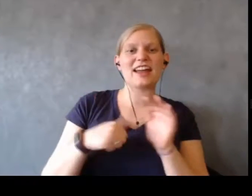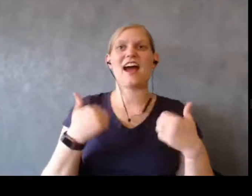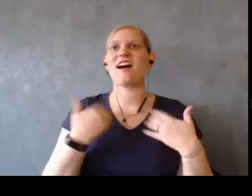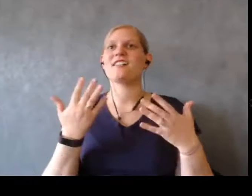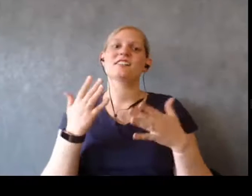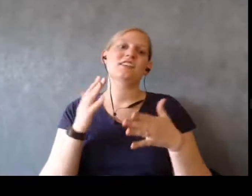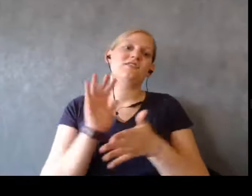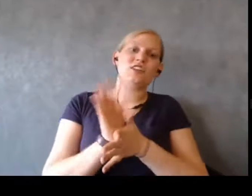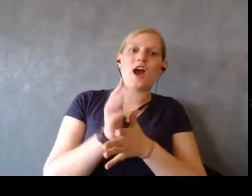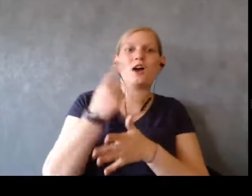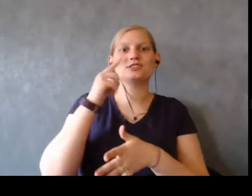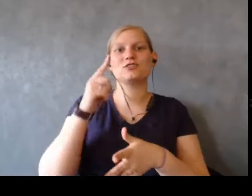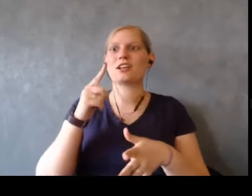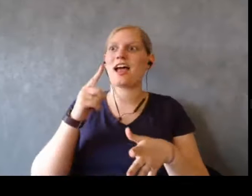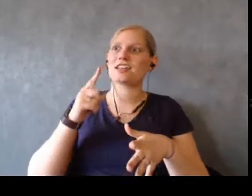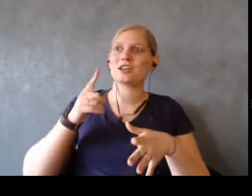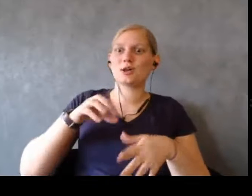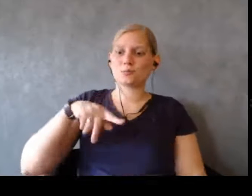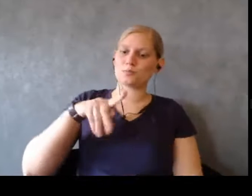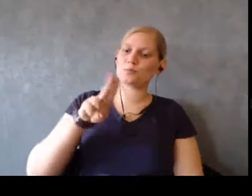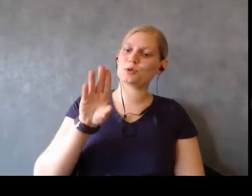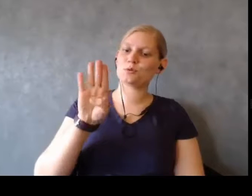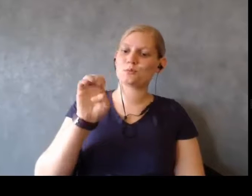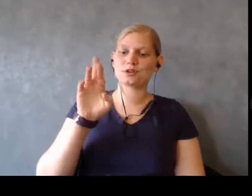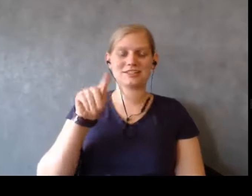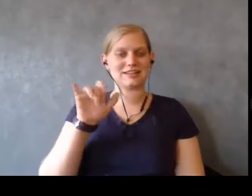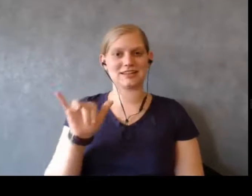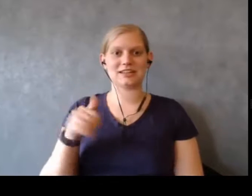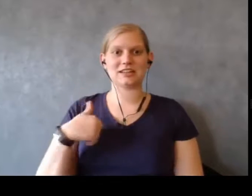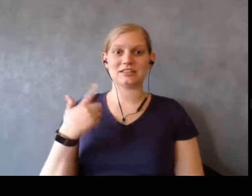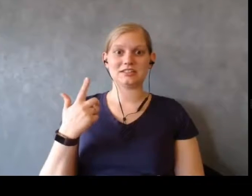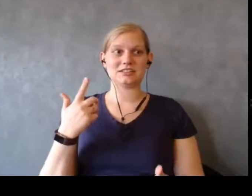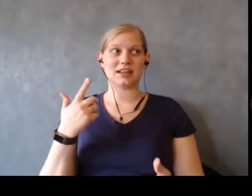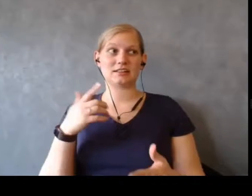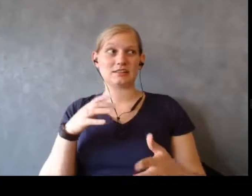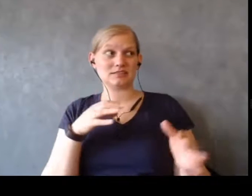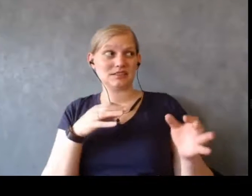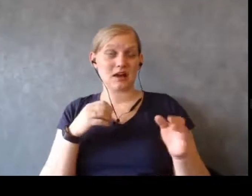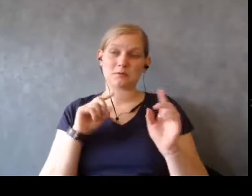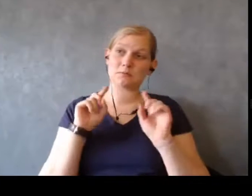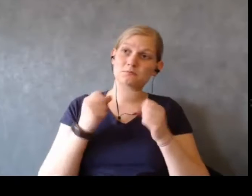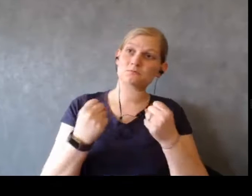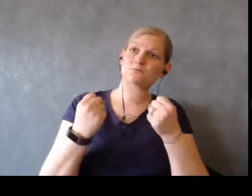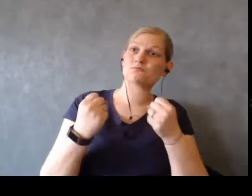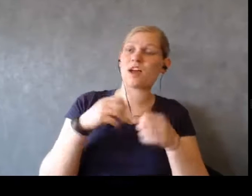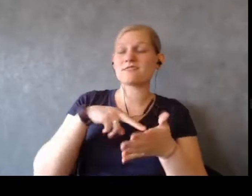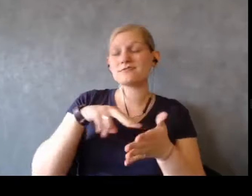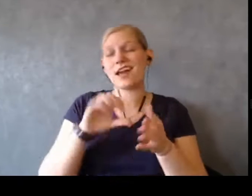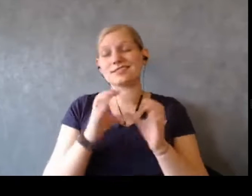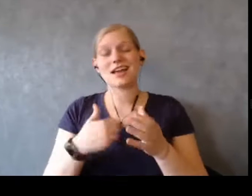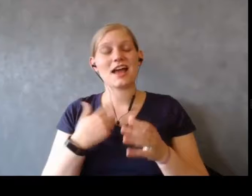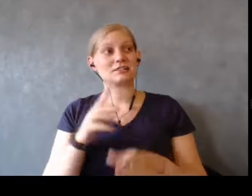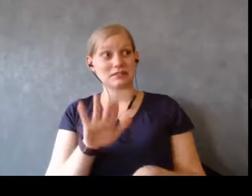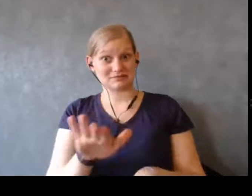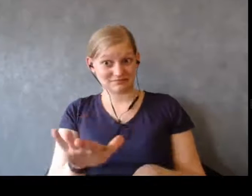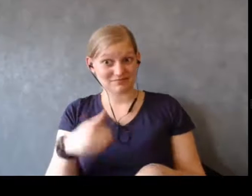have seen too, she asked me in the car on the way to dance class, "Did they show you the video in school?" And I said, "Yes." And